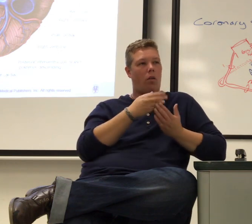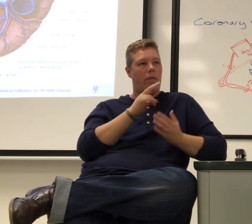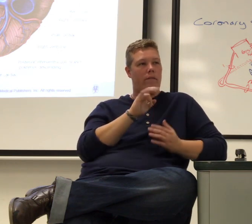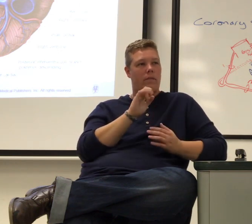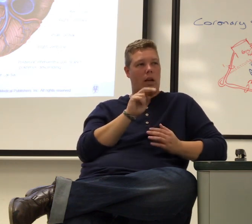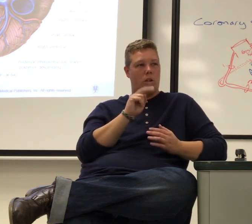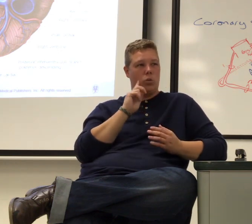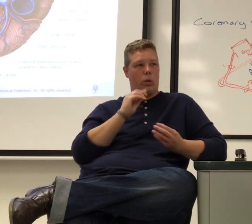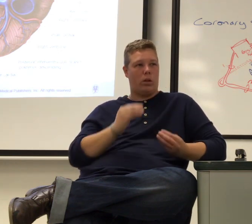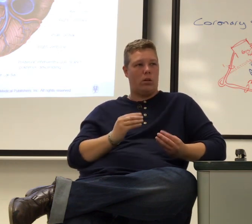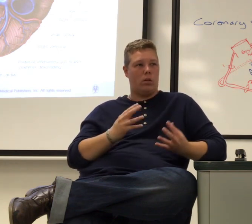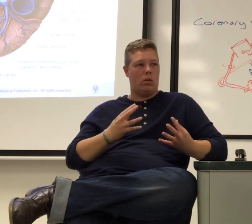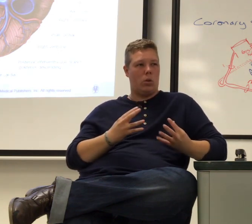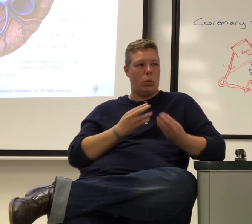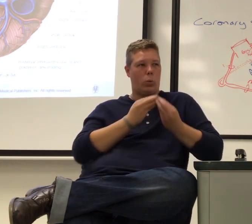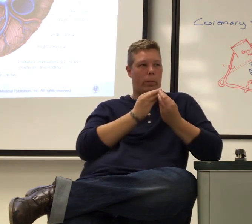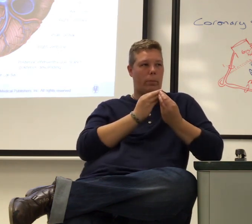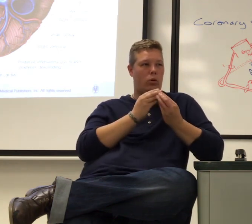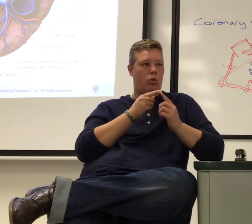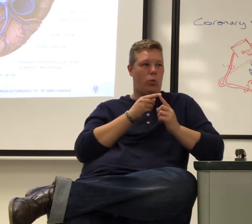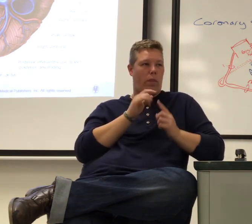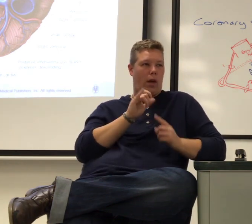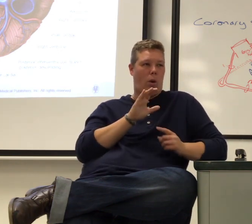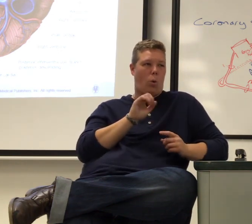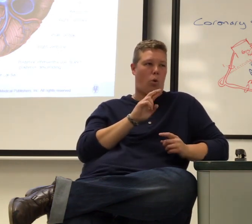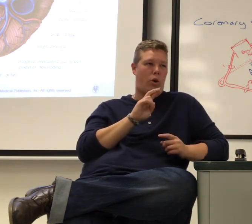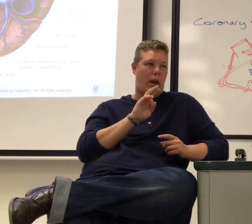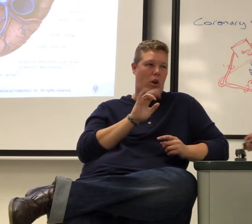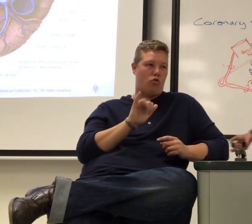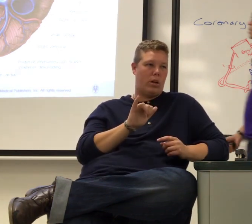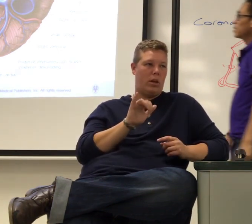but I always try to tag it on the back side, really close